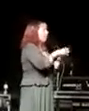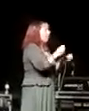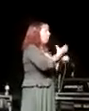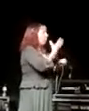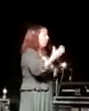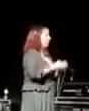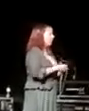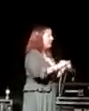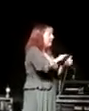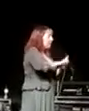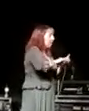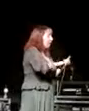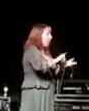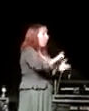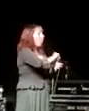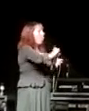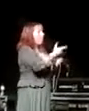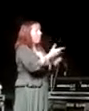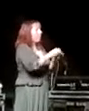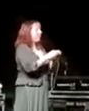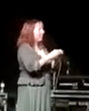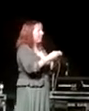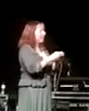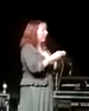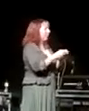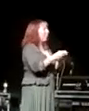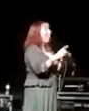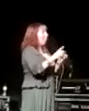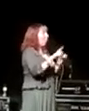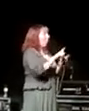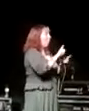silver, Offbeat Way Out Wheat.